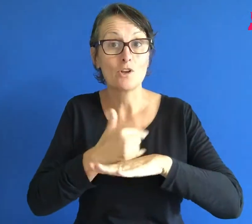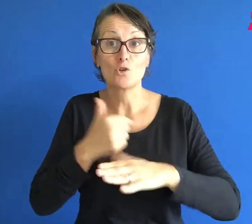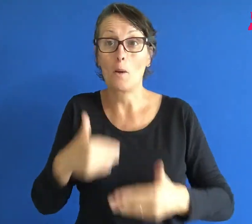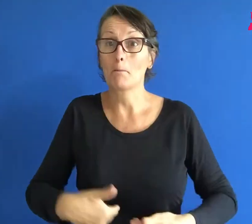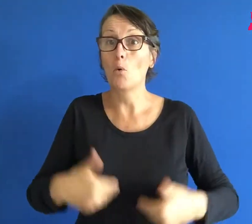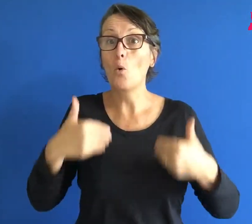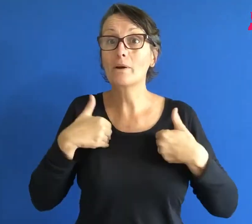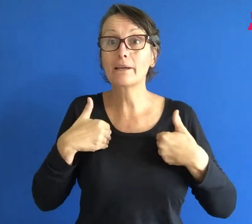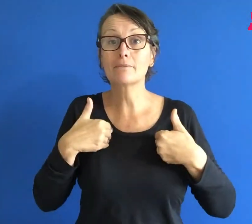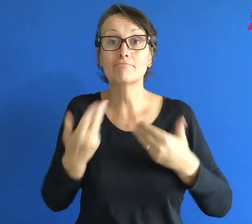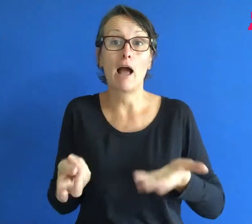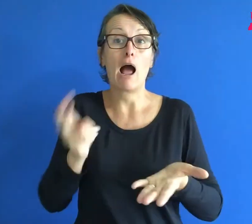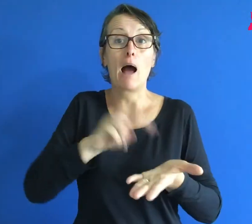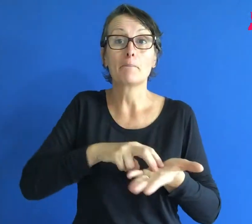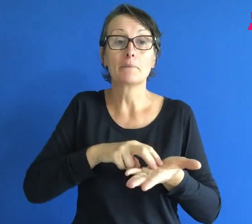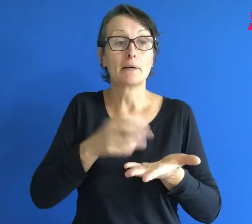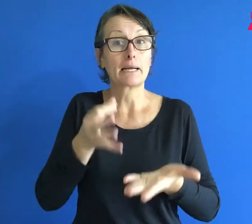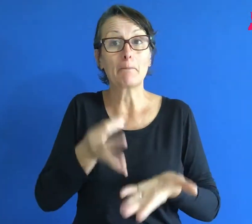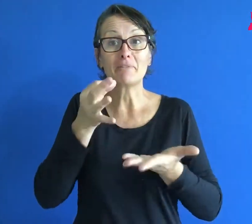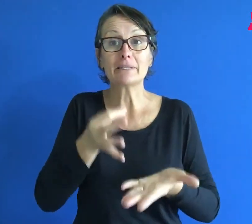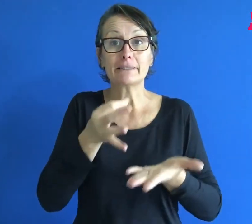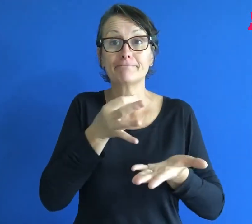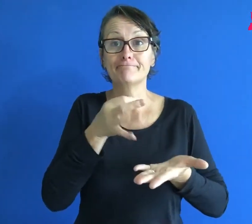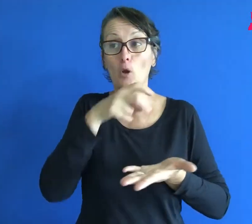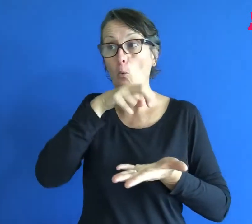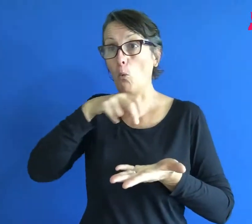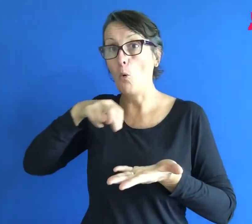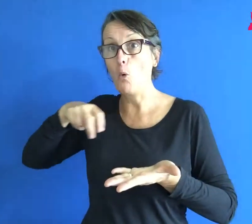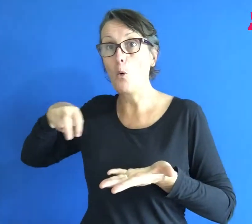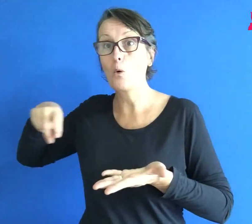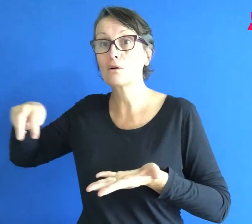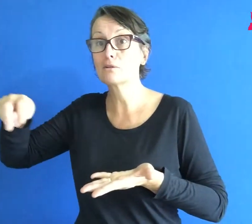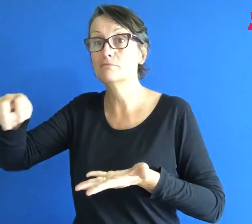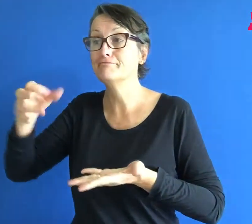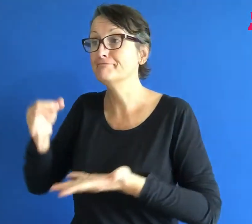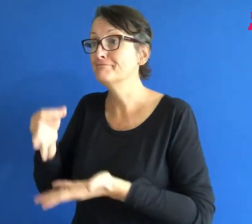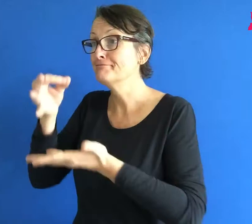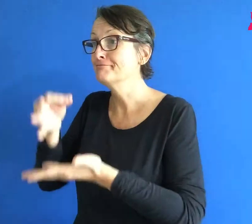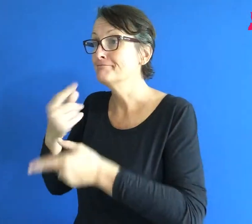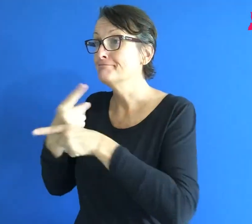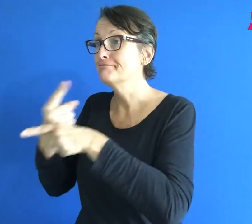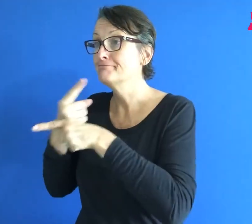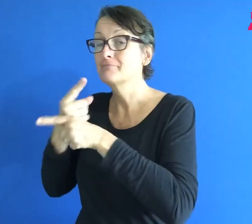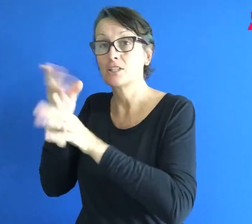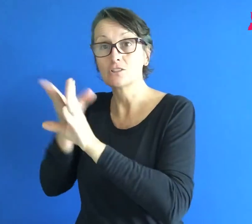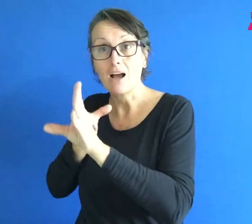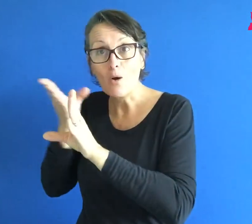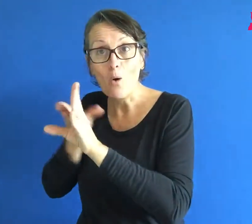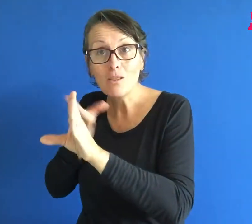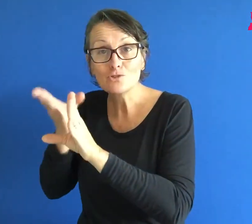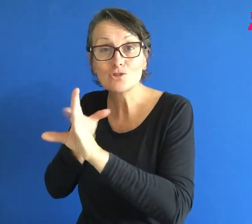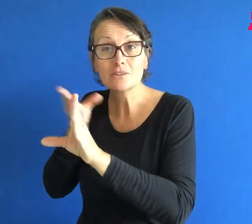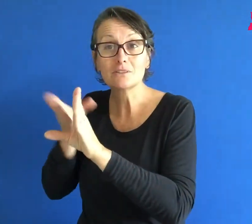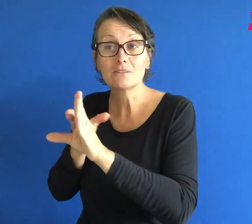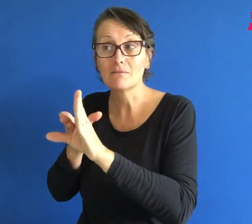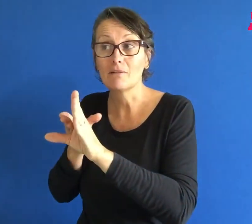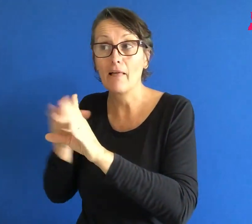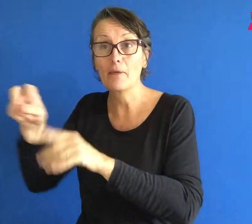cup of tea, carry the cup of tea next door to my session, sit down with a hot cup of tea, have the session, and then walk home. Were you telling this